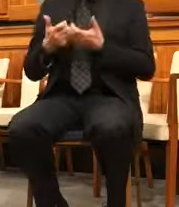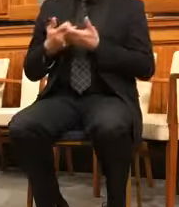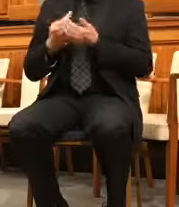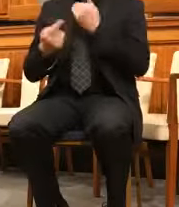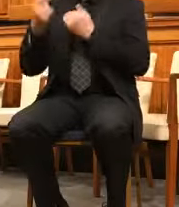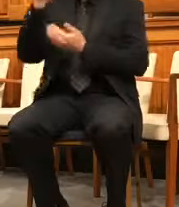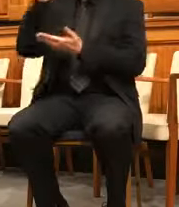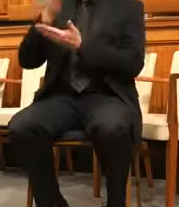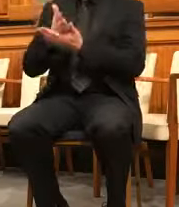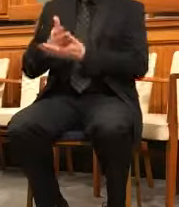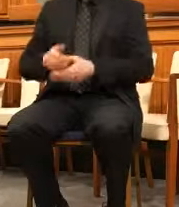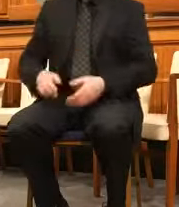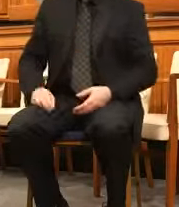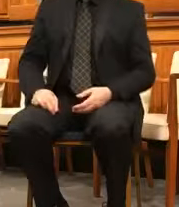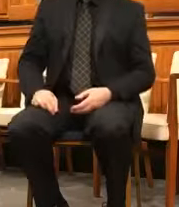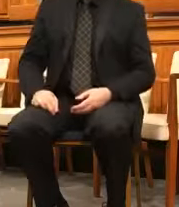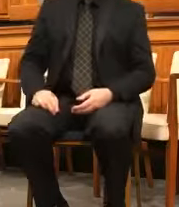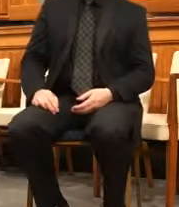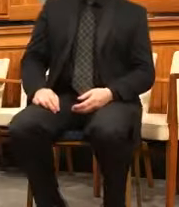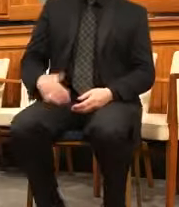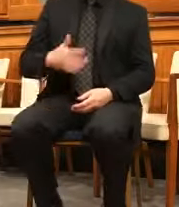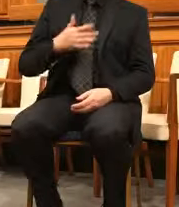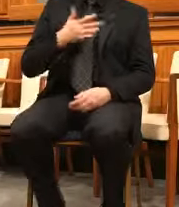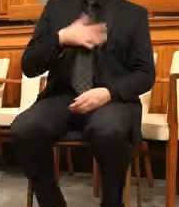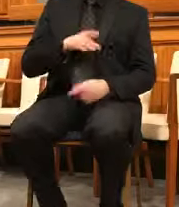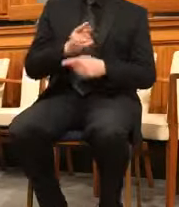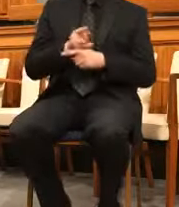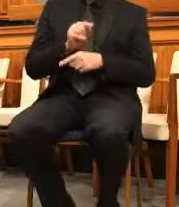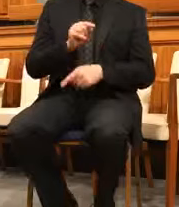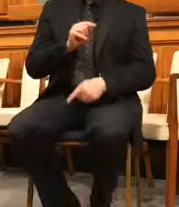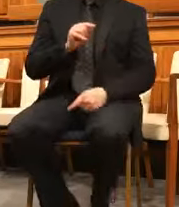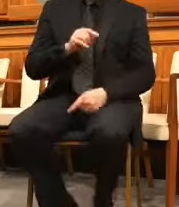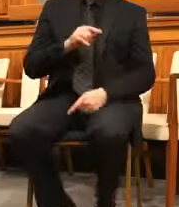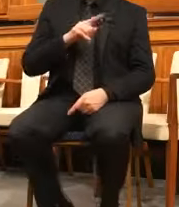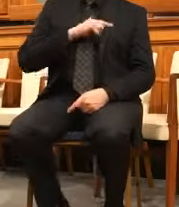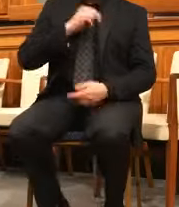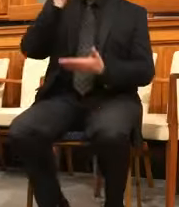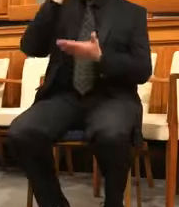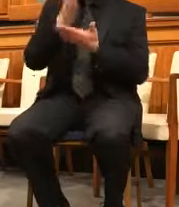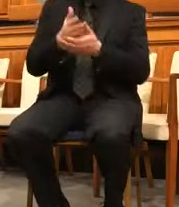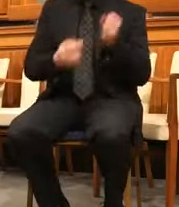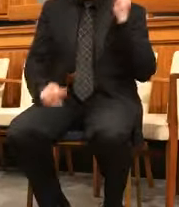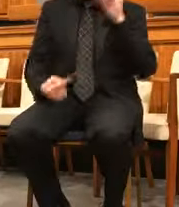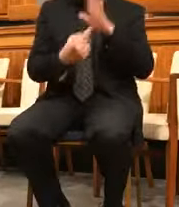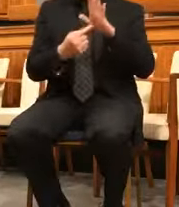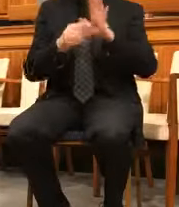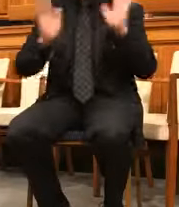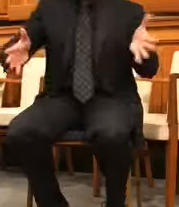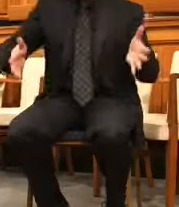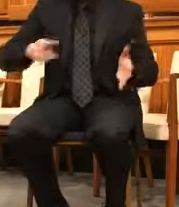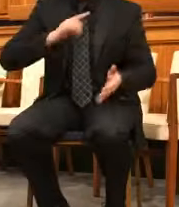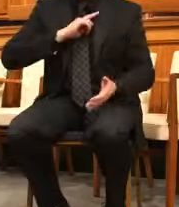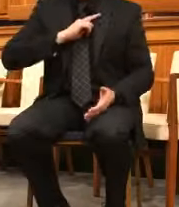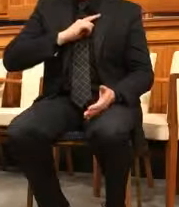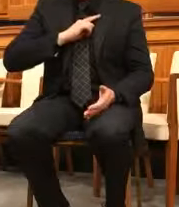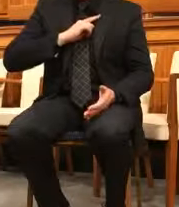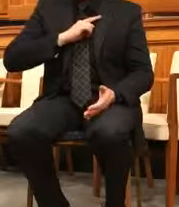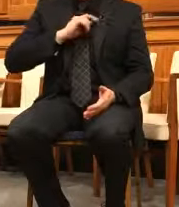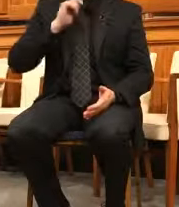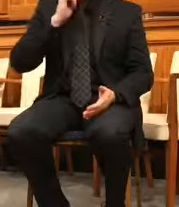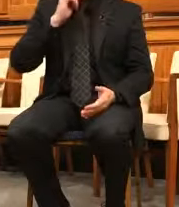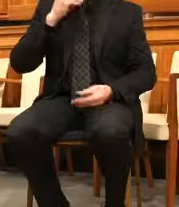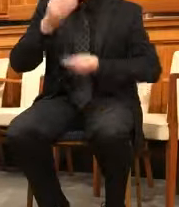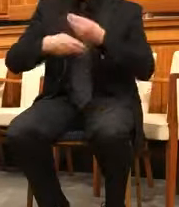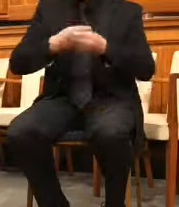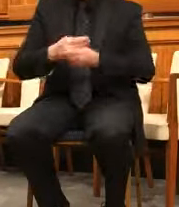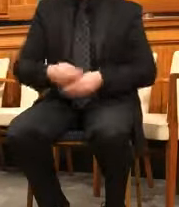believing is essential. I'd like to consider just this topic this evening. To come to